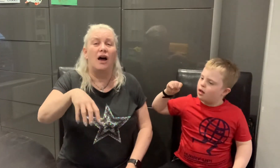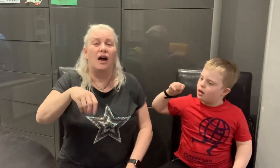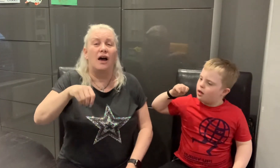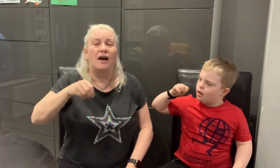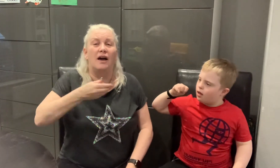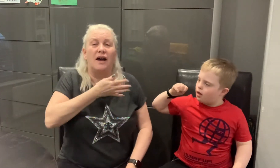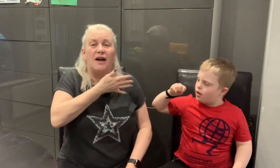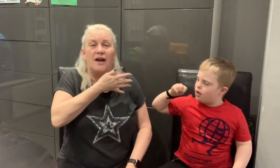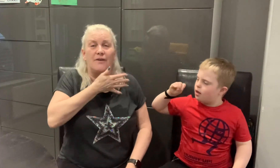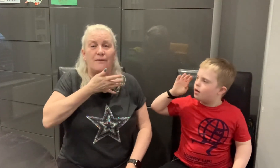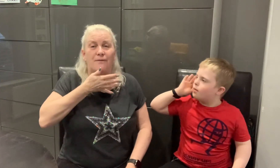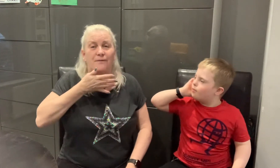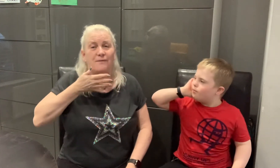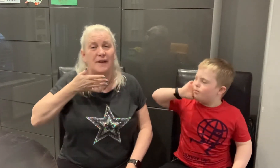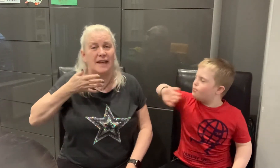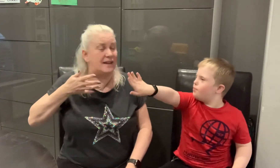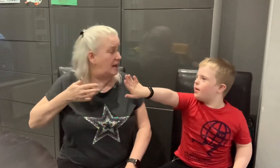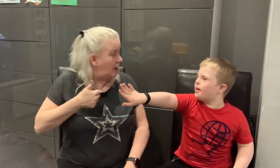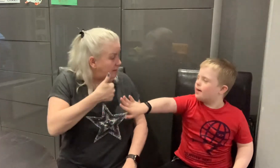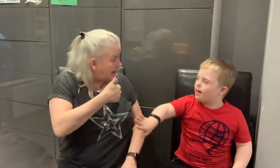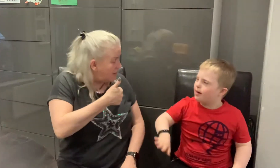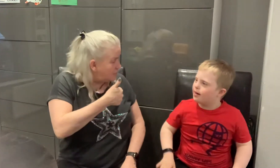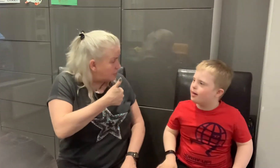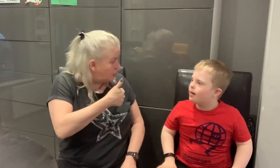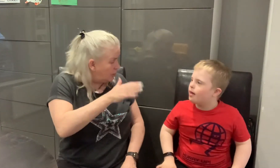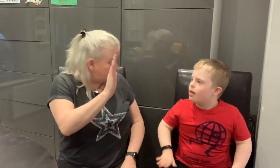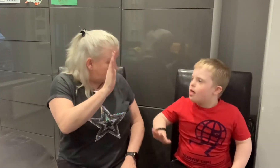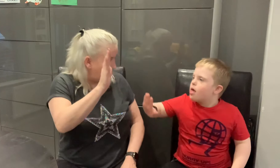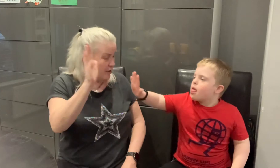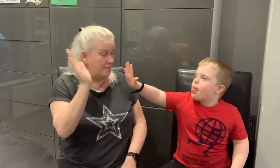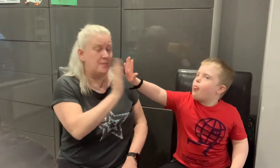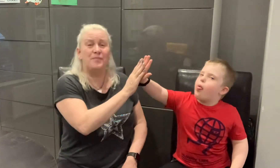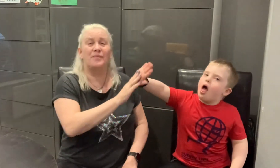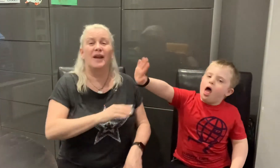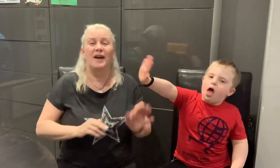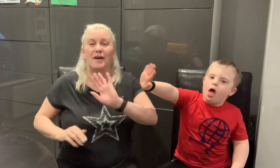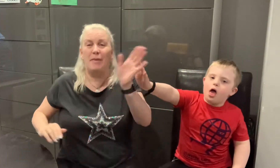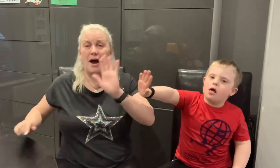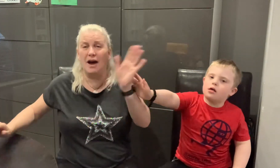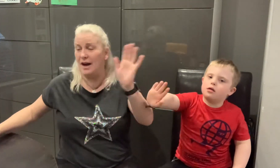Yeah. Fig. Fig. That was awesome. Bye. Bye.